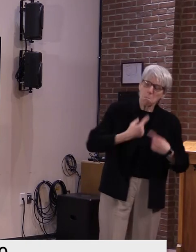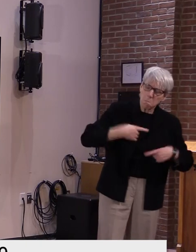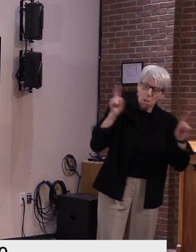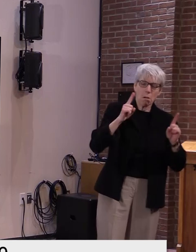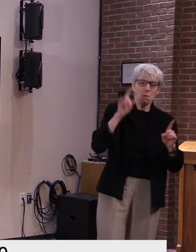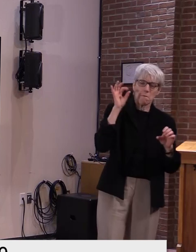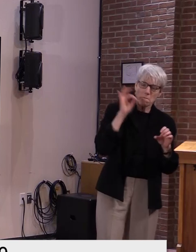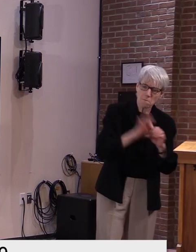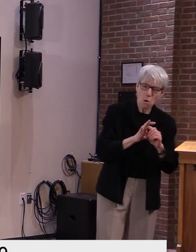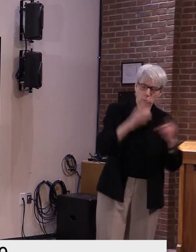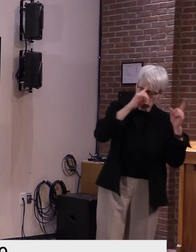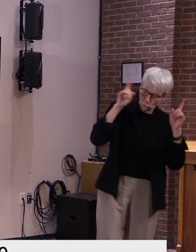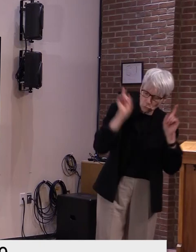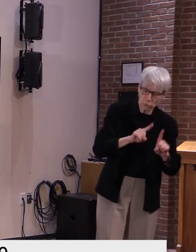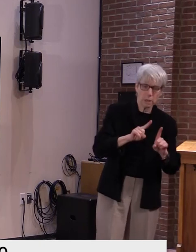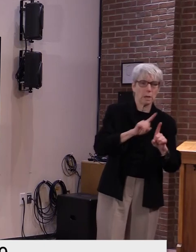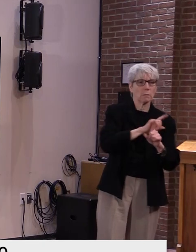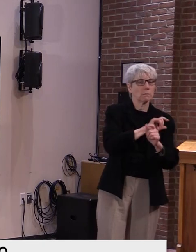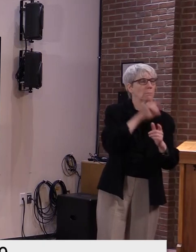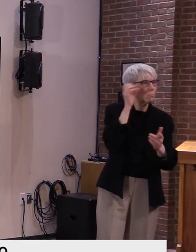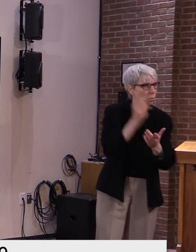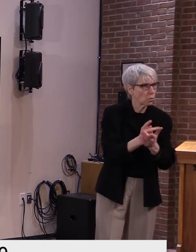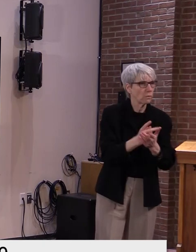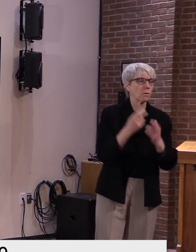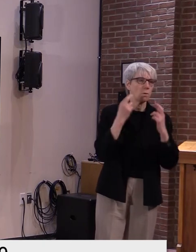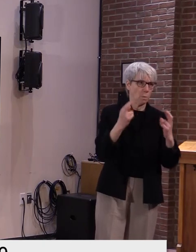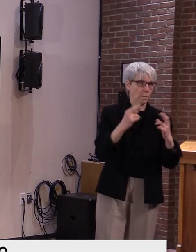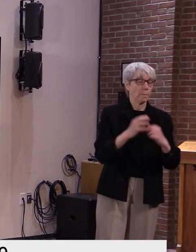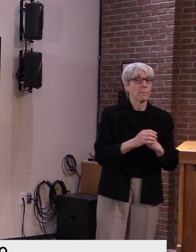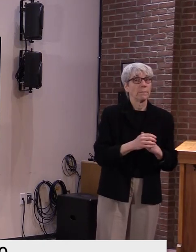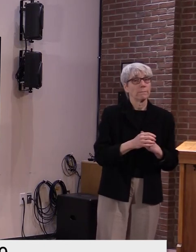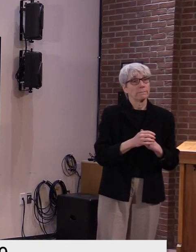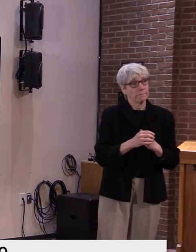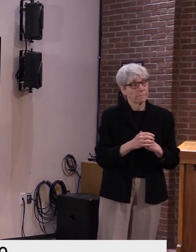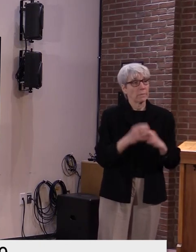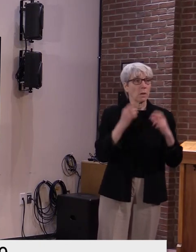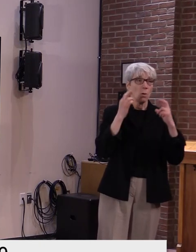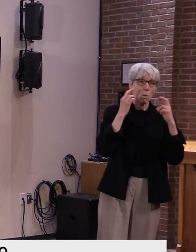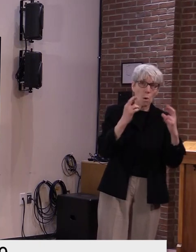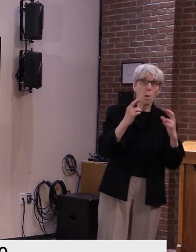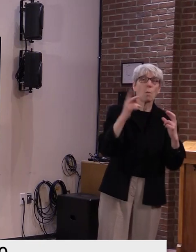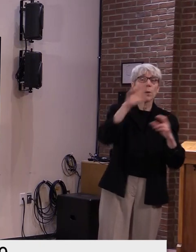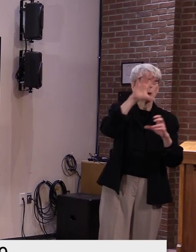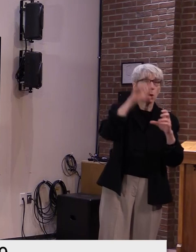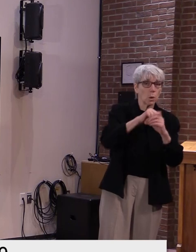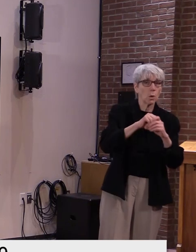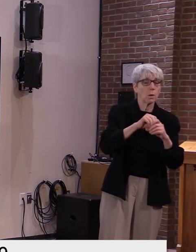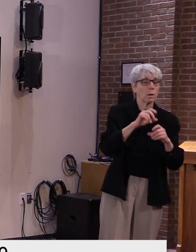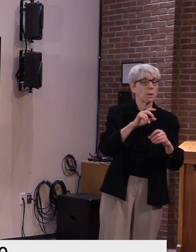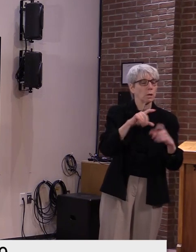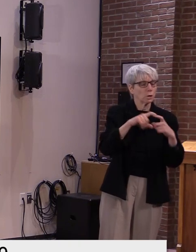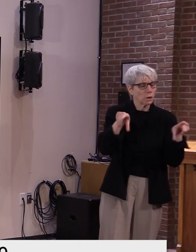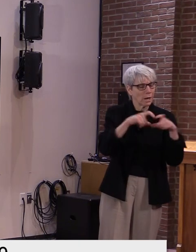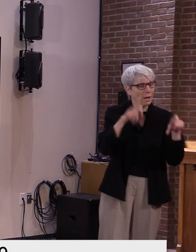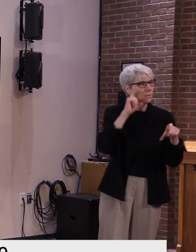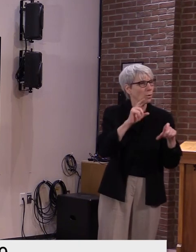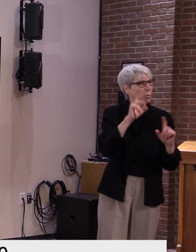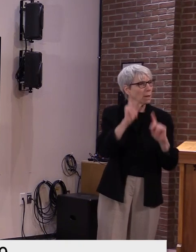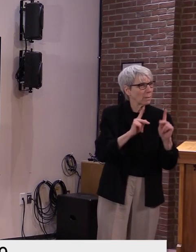play. From my standpoint, I would like to see more stimulus dollars and other money